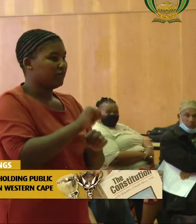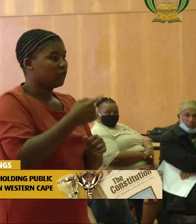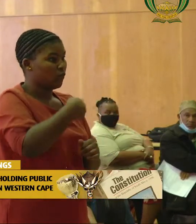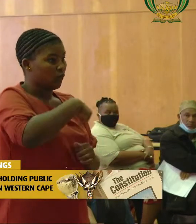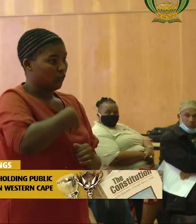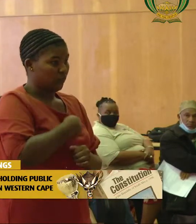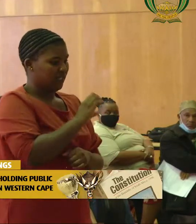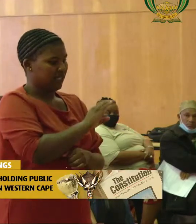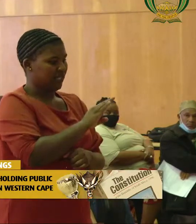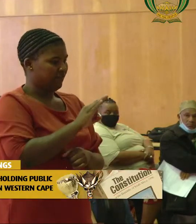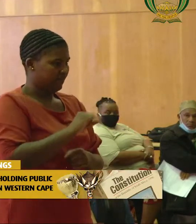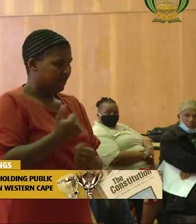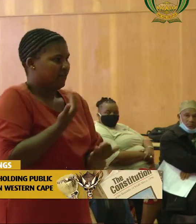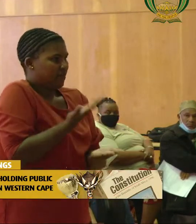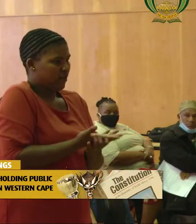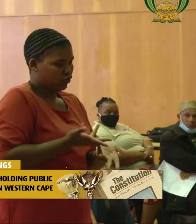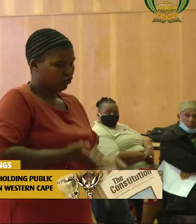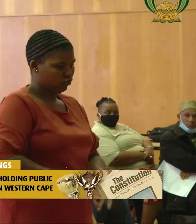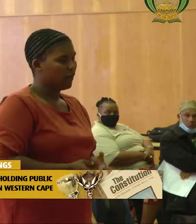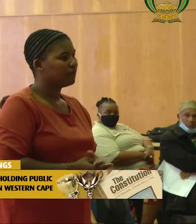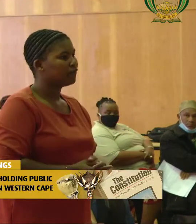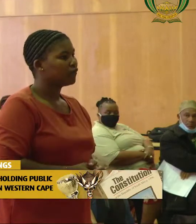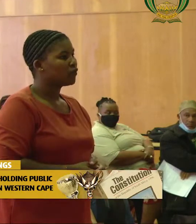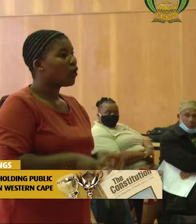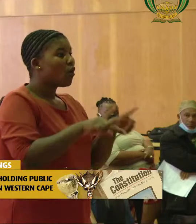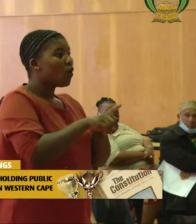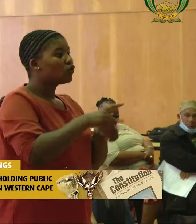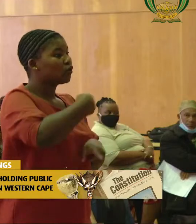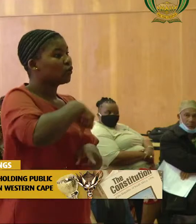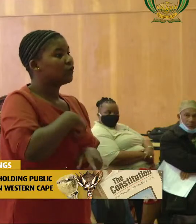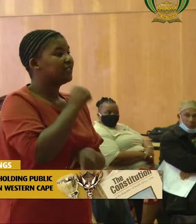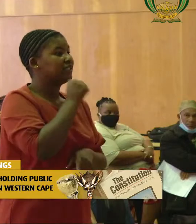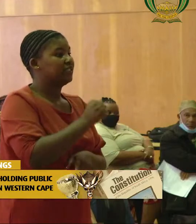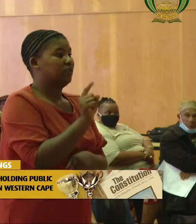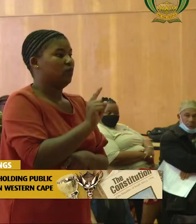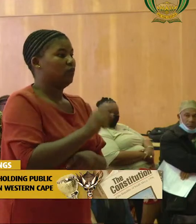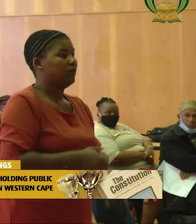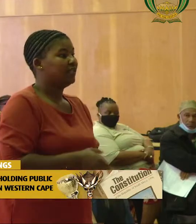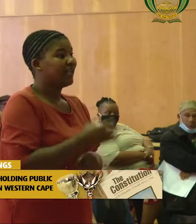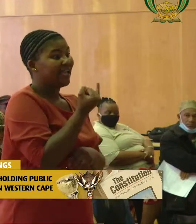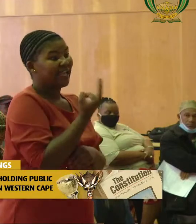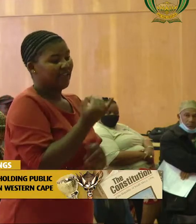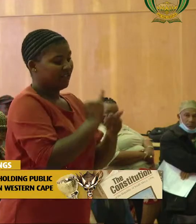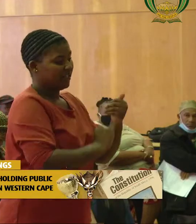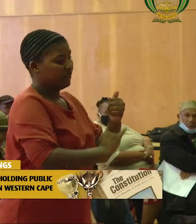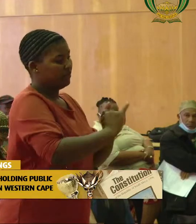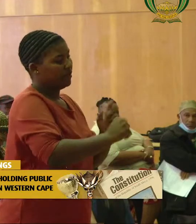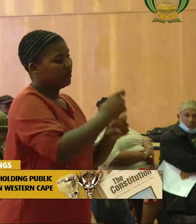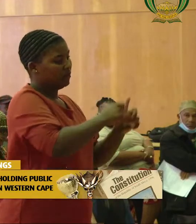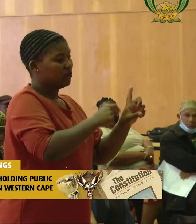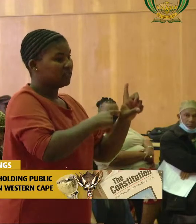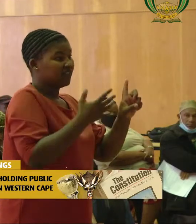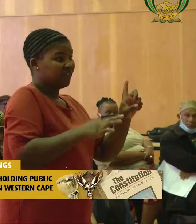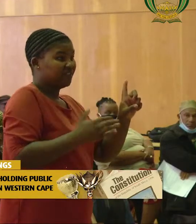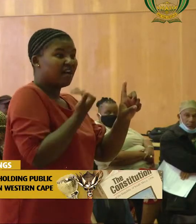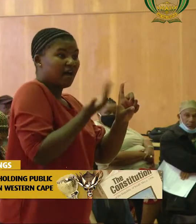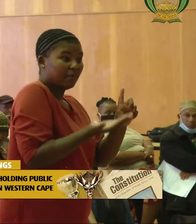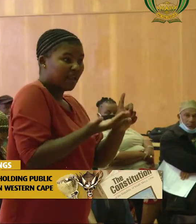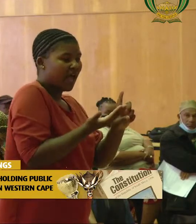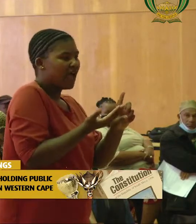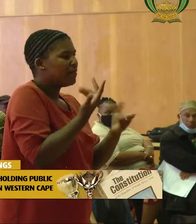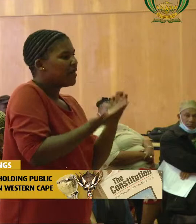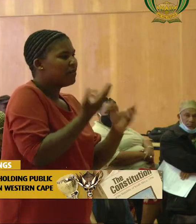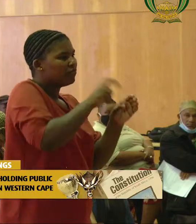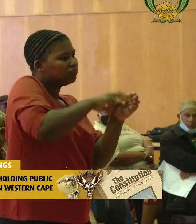submission that we would like to make as the EFF. And we are also saying that if an independent candidate, for example, dies or resigns,